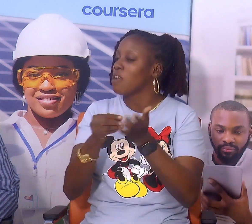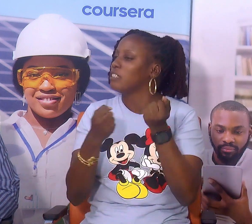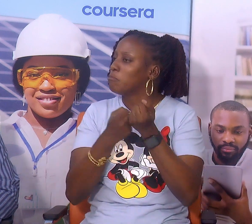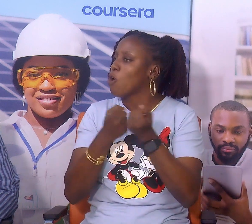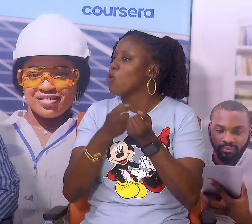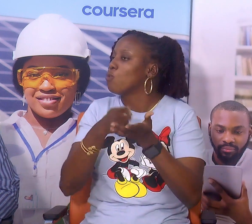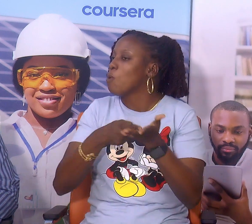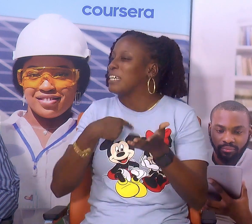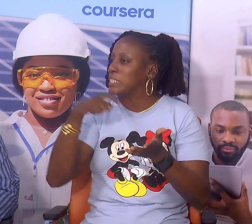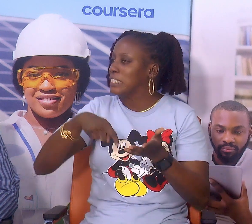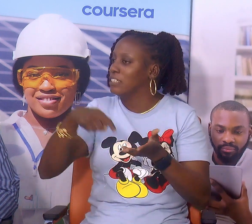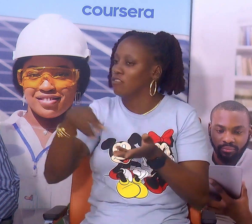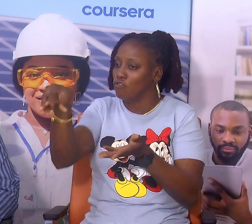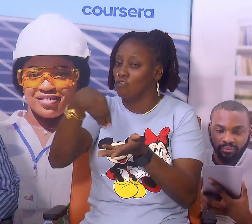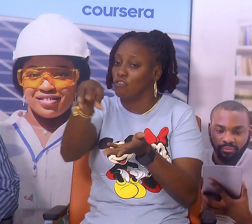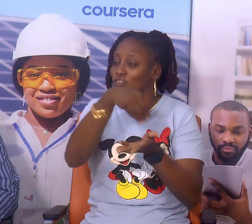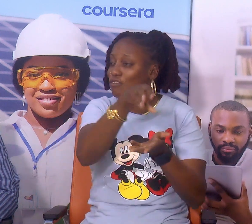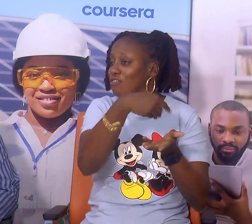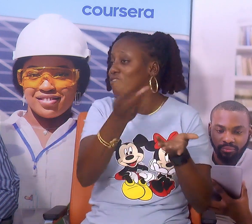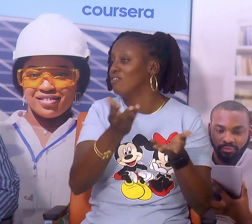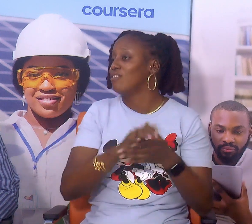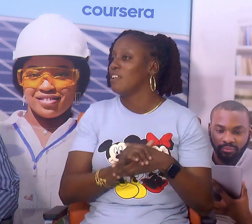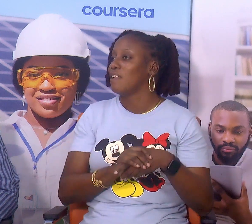like that.